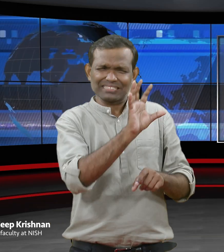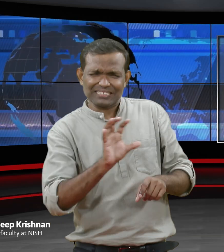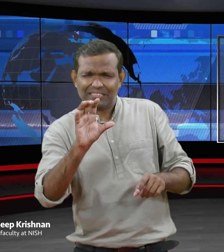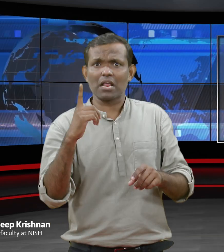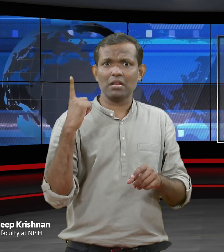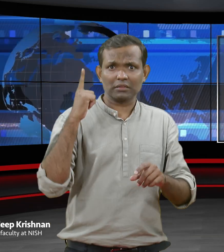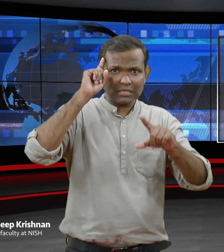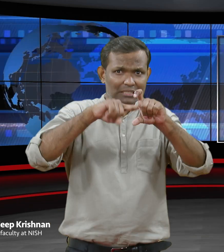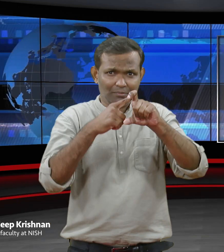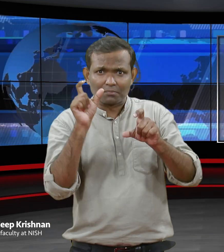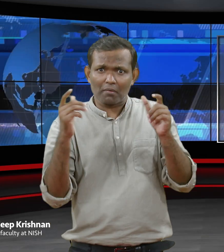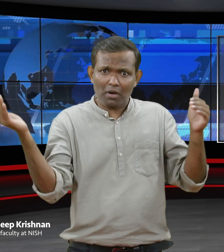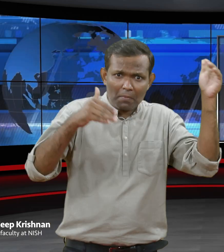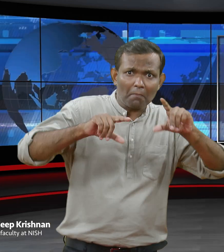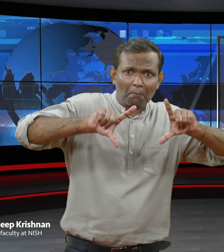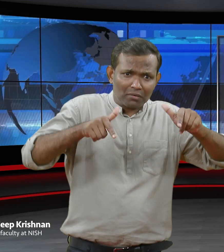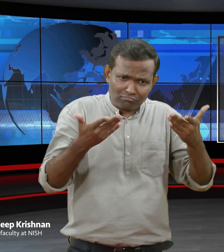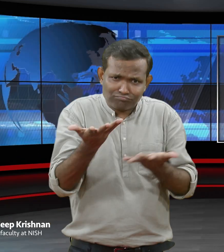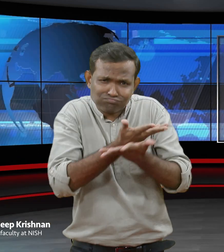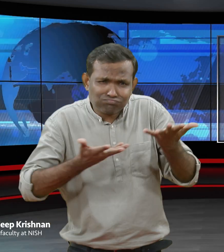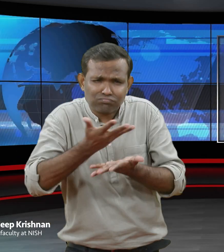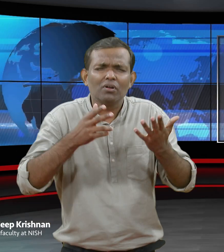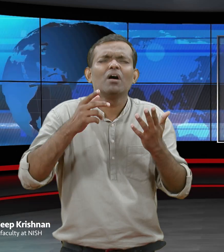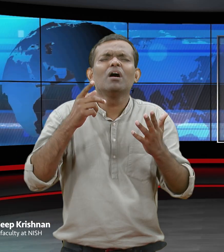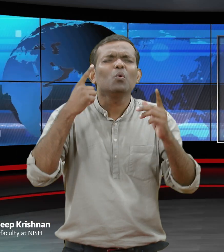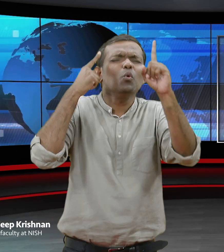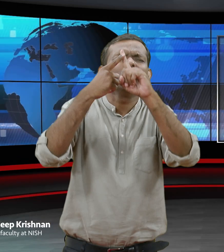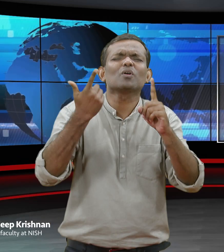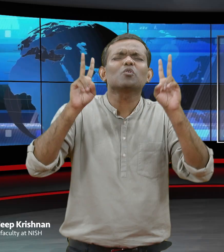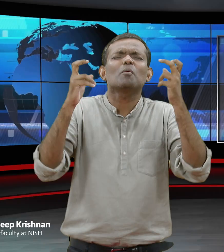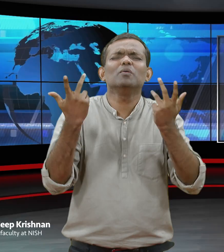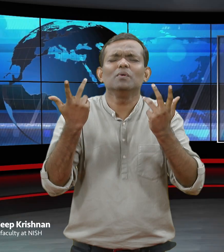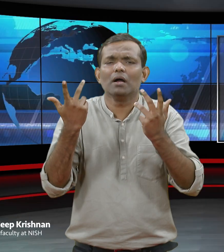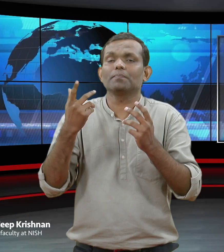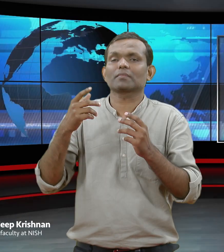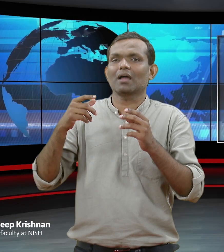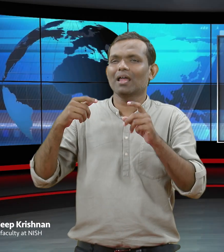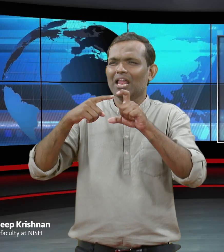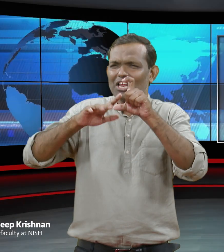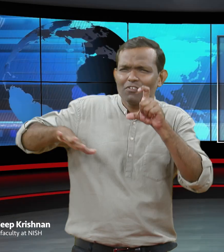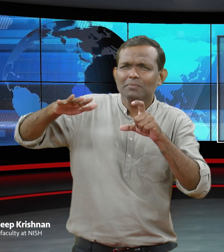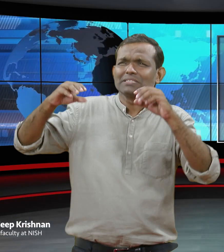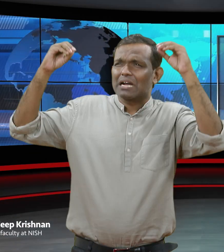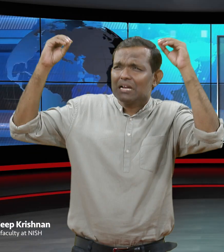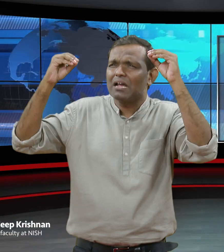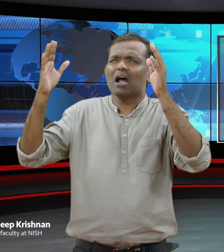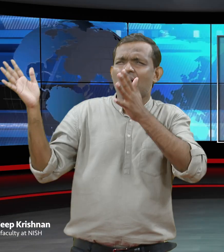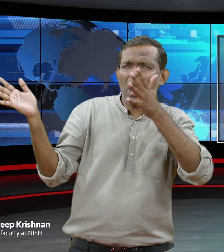European Union countries are struggling to agree on binding climate goal for 2040, raising concerns about reaching a